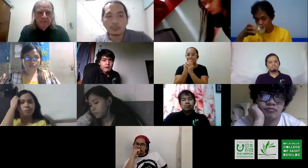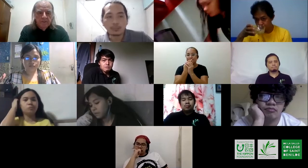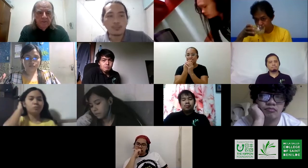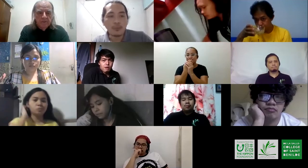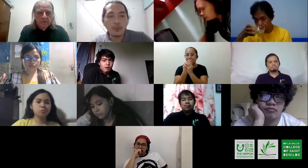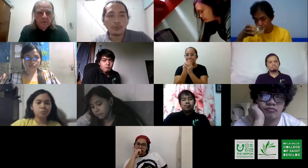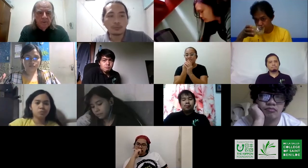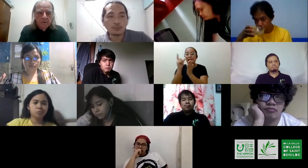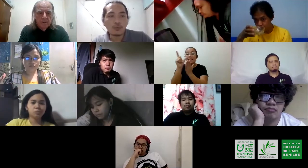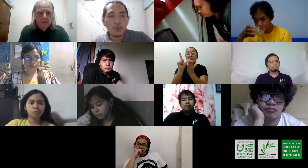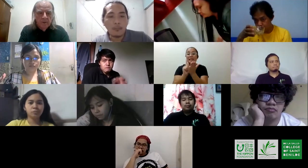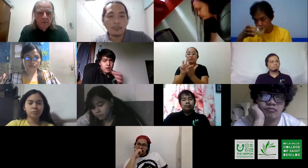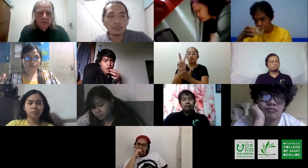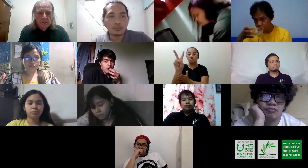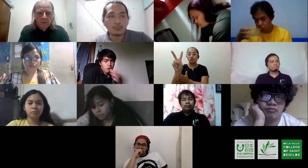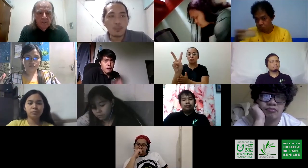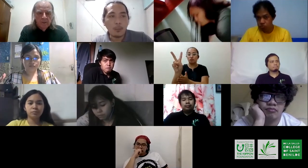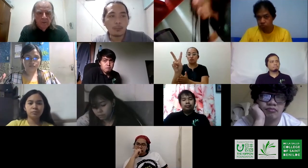lesson 2